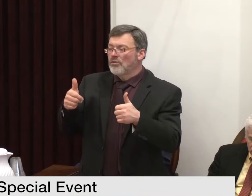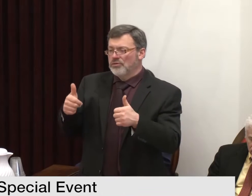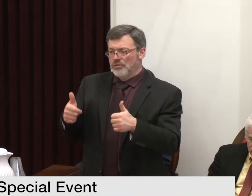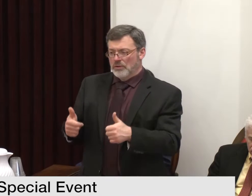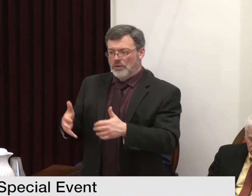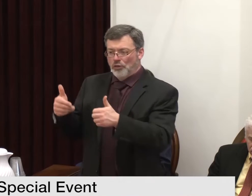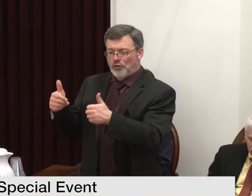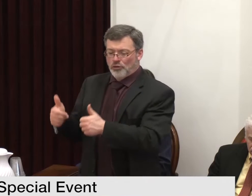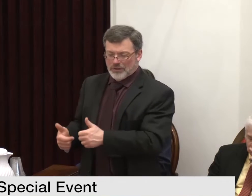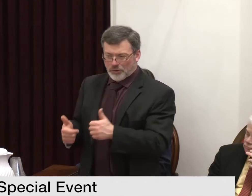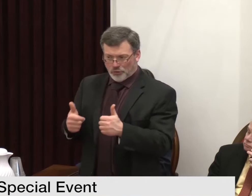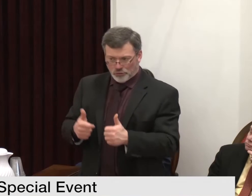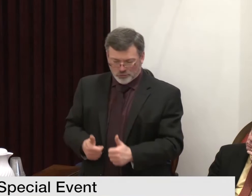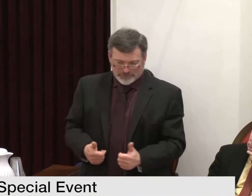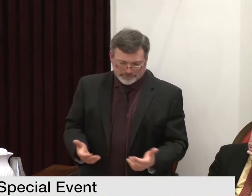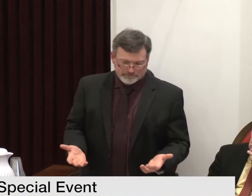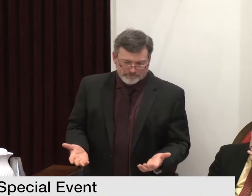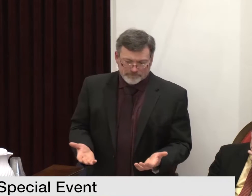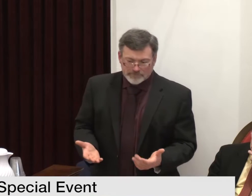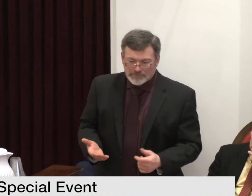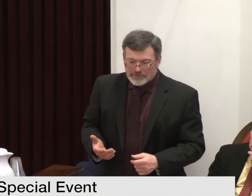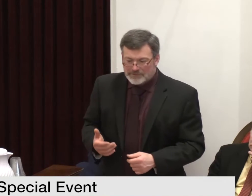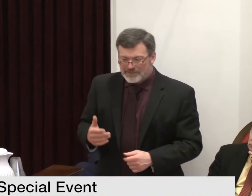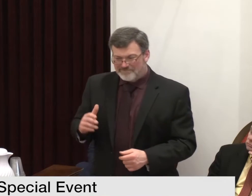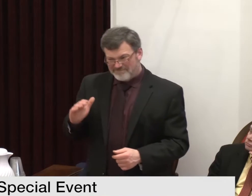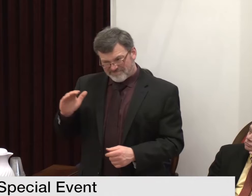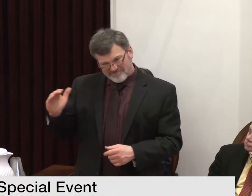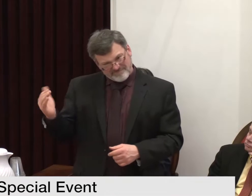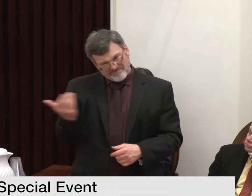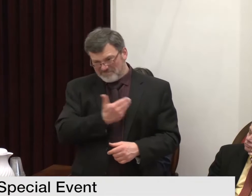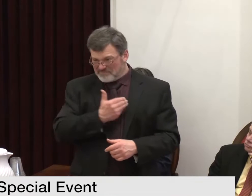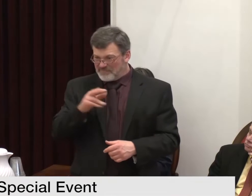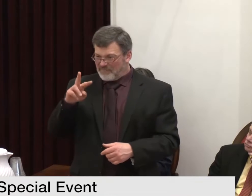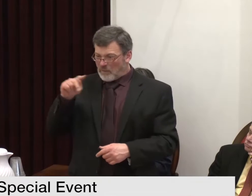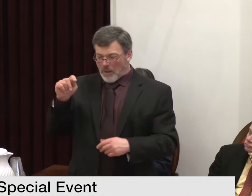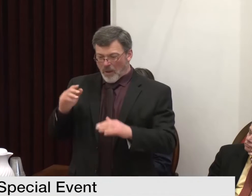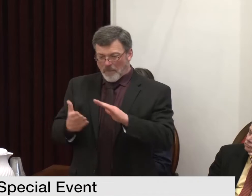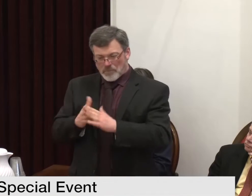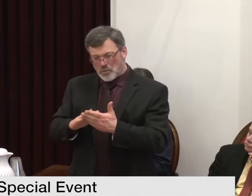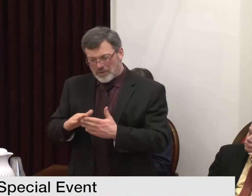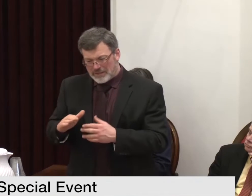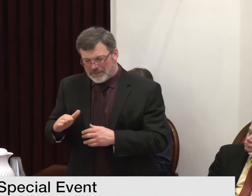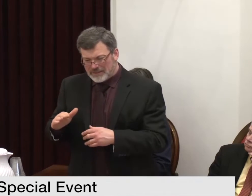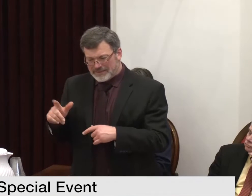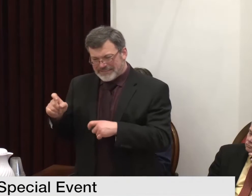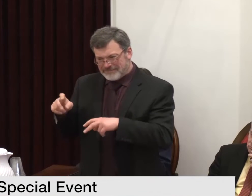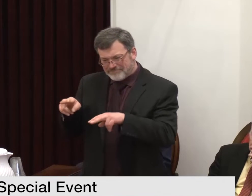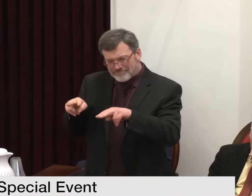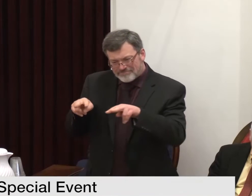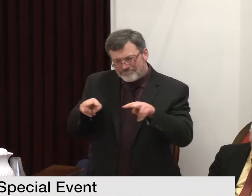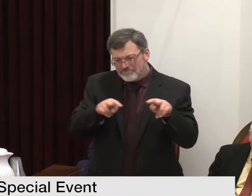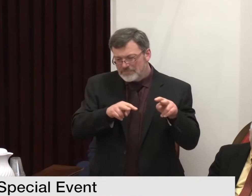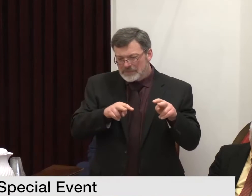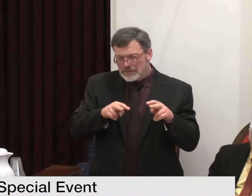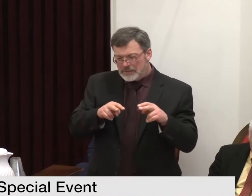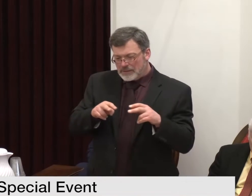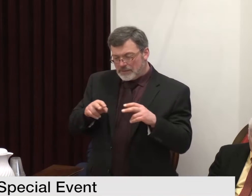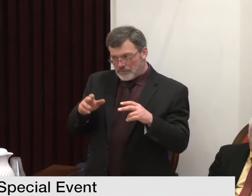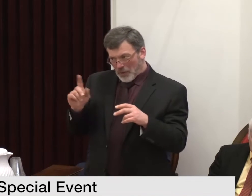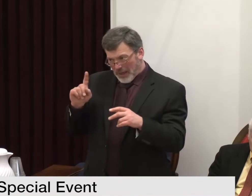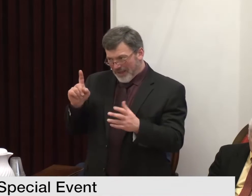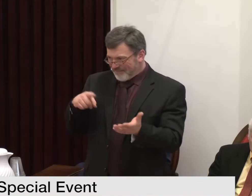You see, our communities and all those looking for or struggling to afford a decent